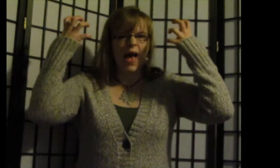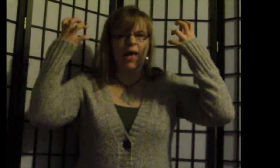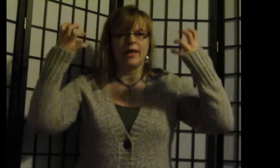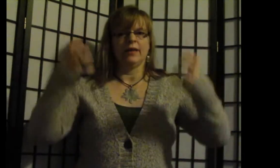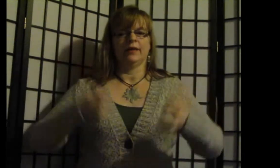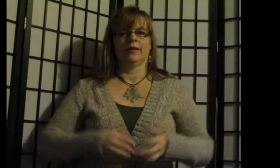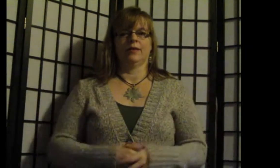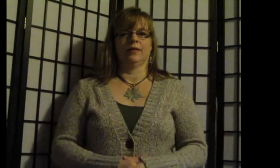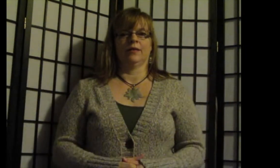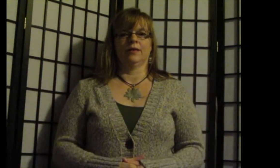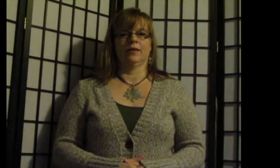Mad.